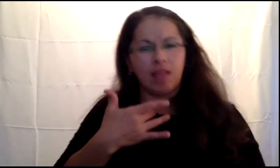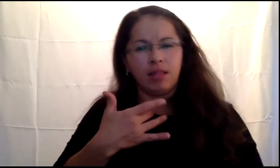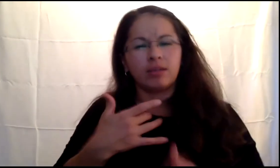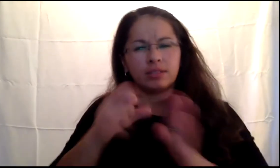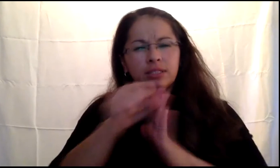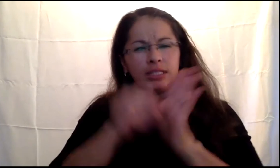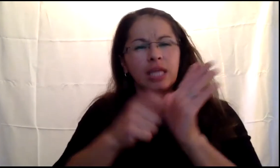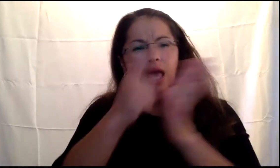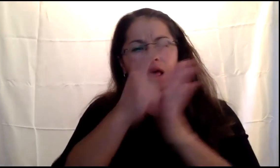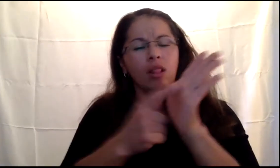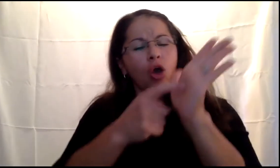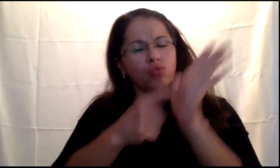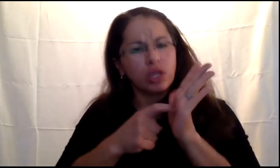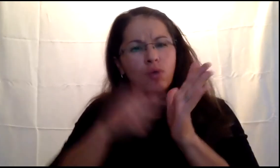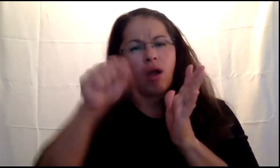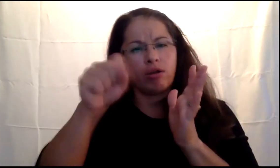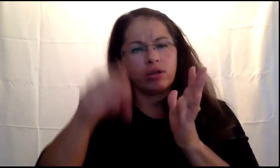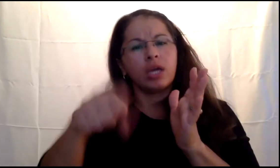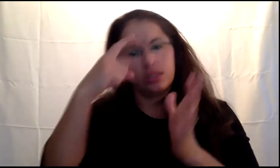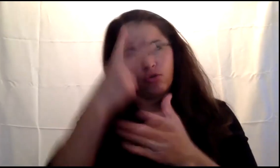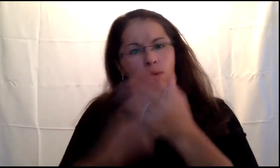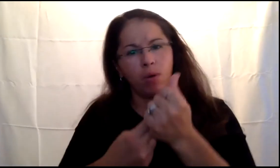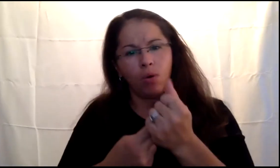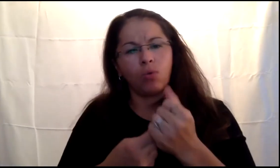into statute, which would make it a state law. So yeah.